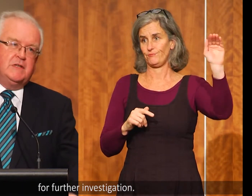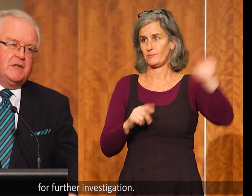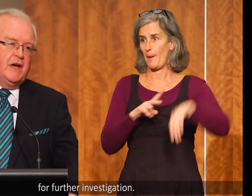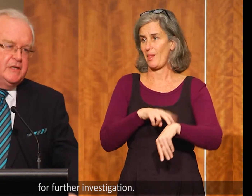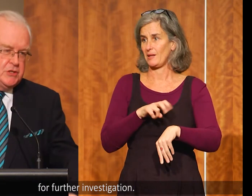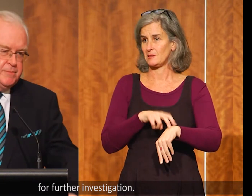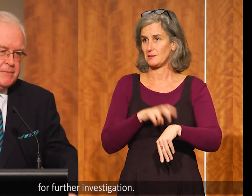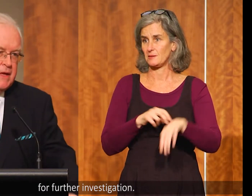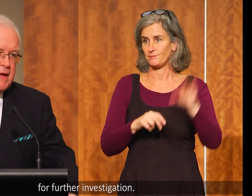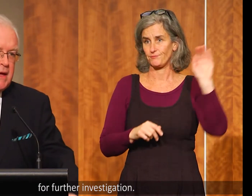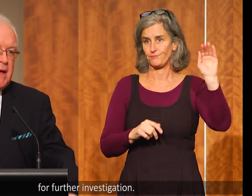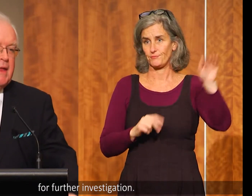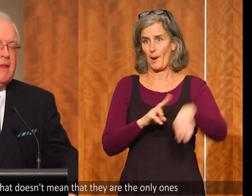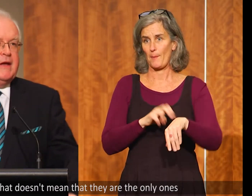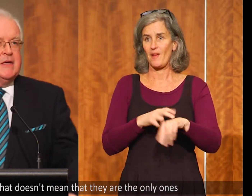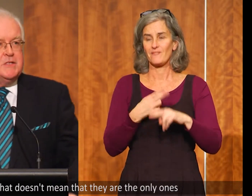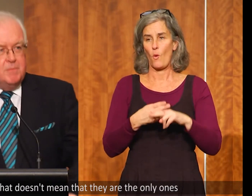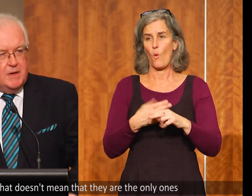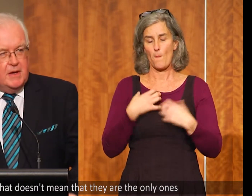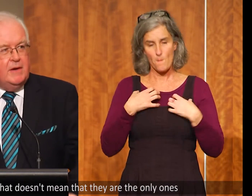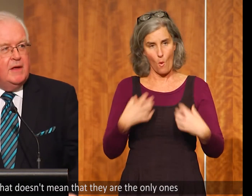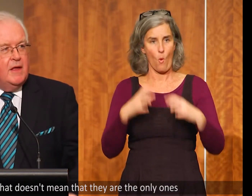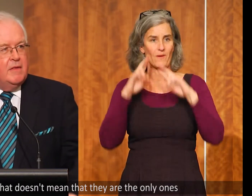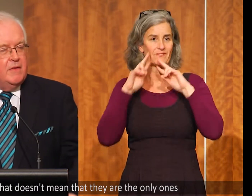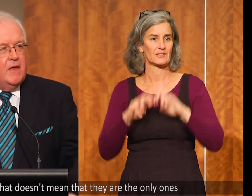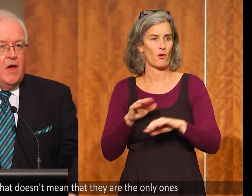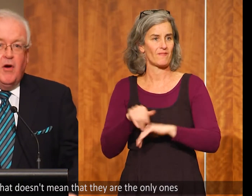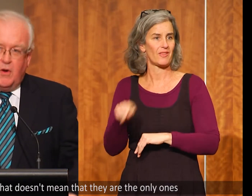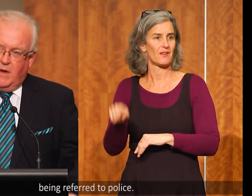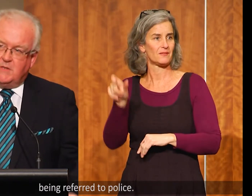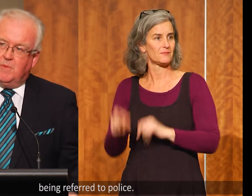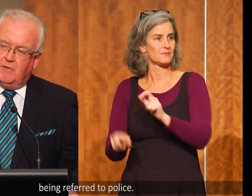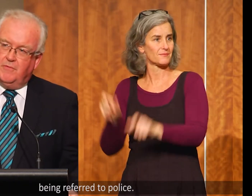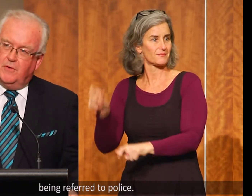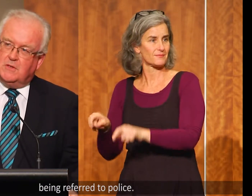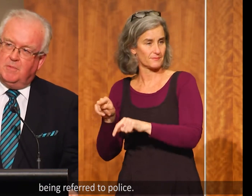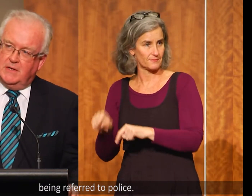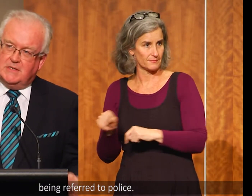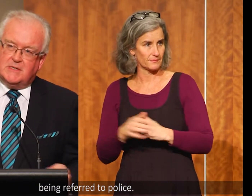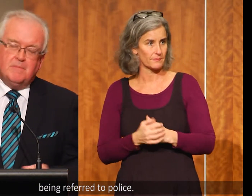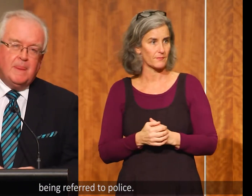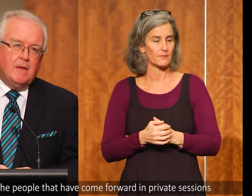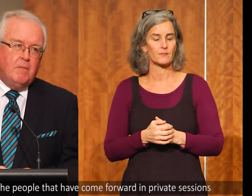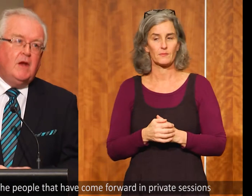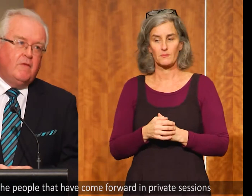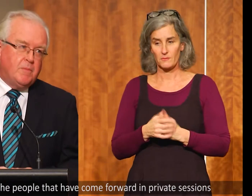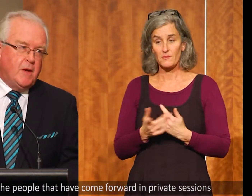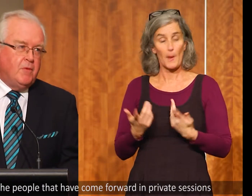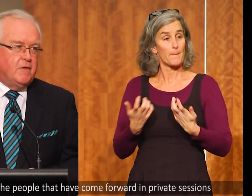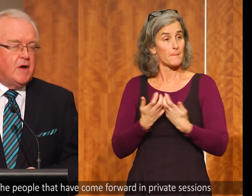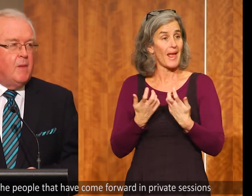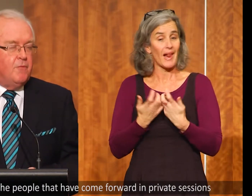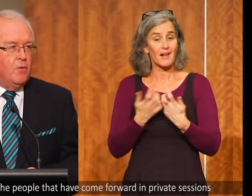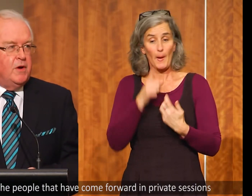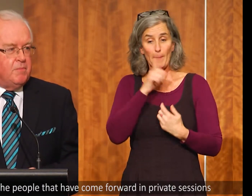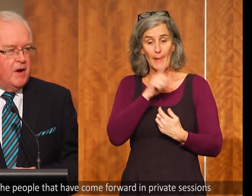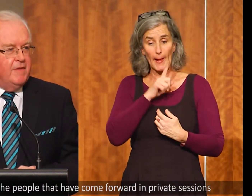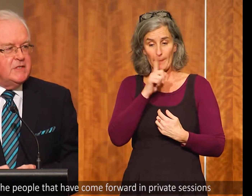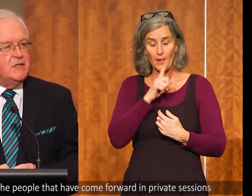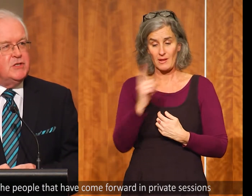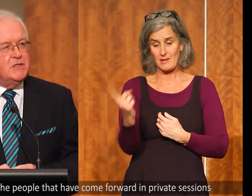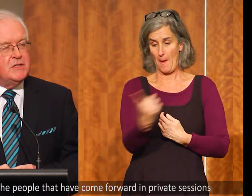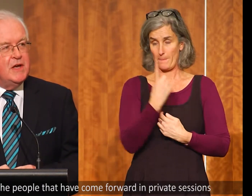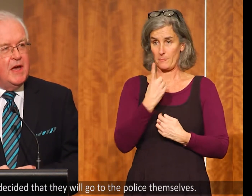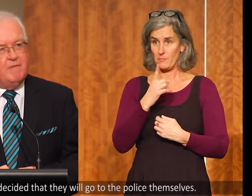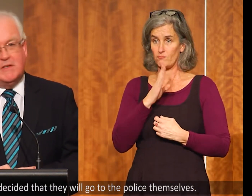further investigation. That doesn't mean that they're the only ones being referred to police. Many of the people that have come forward in